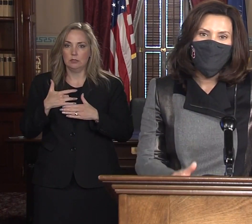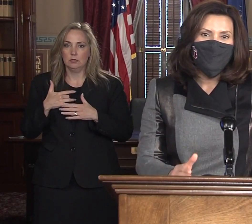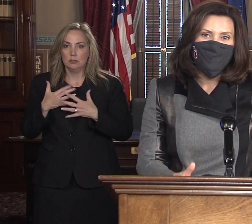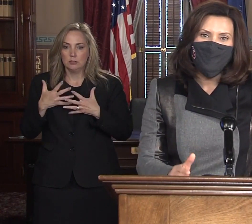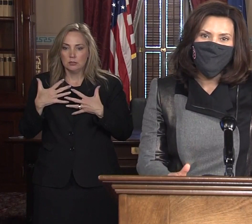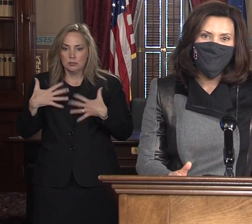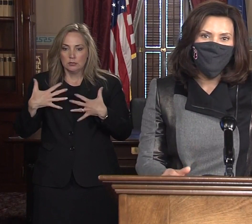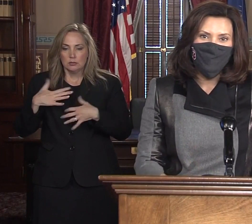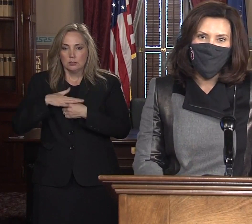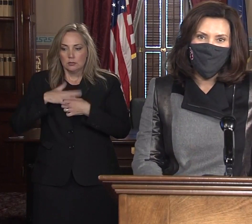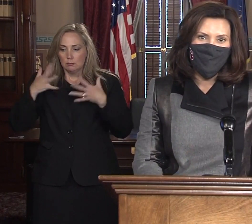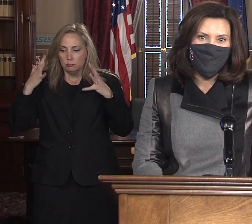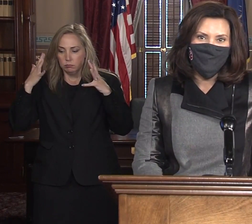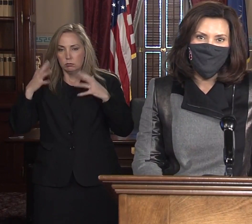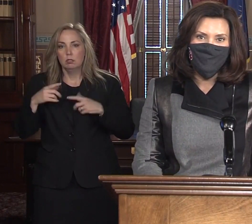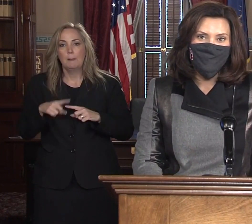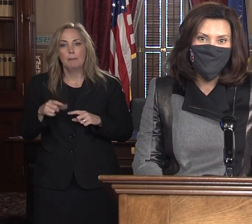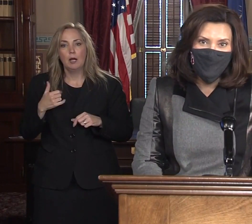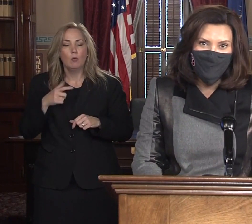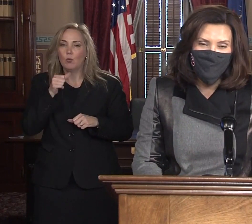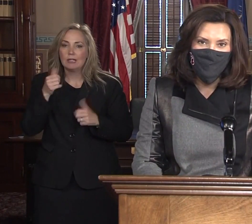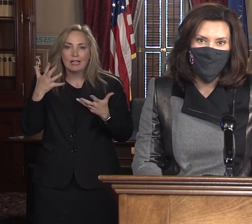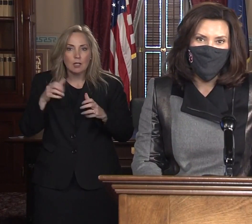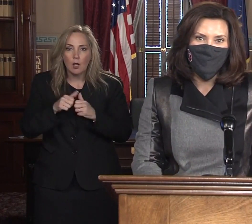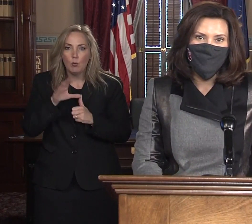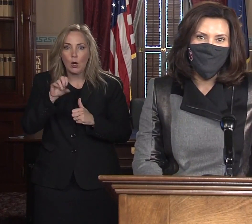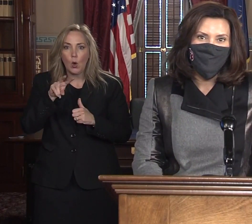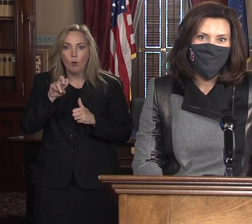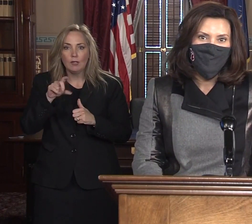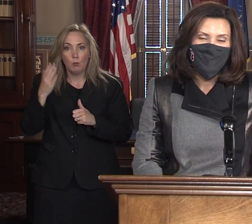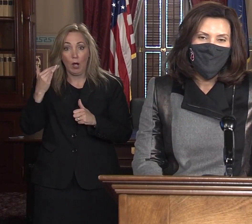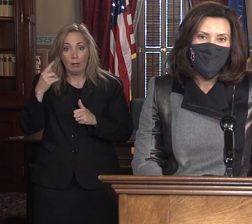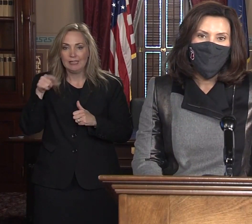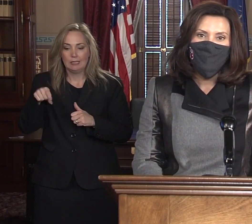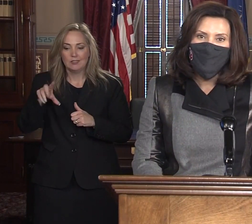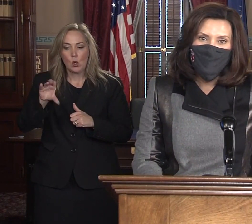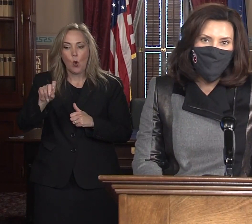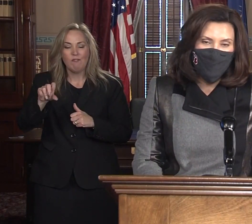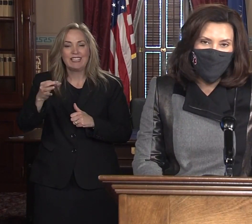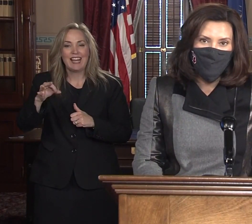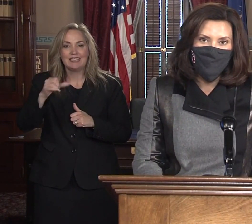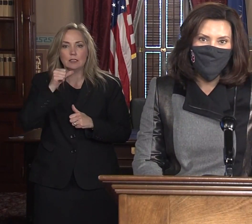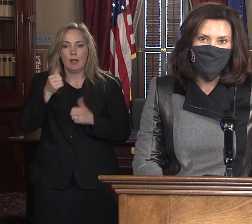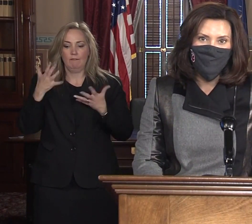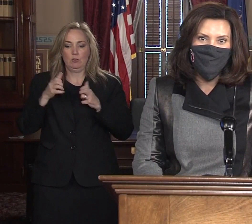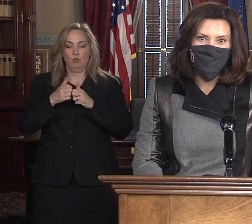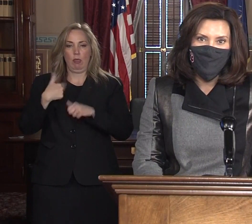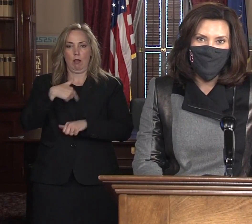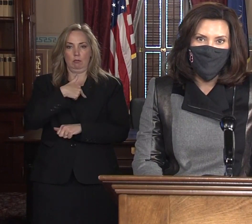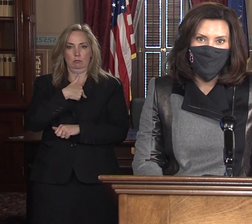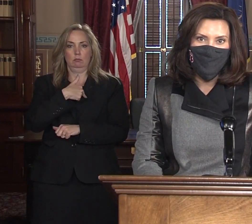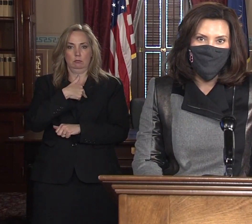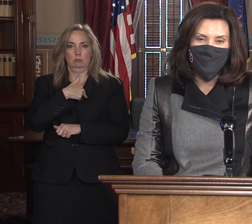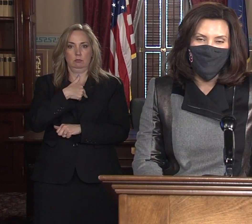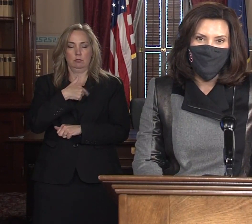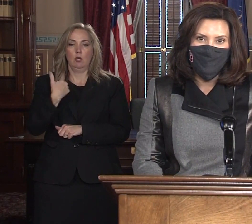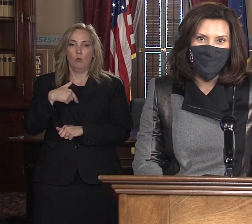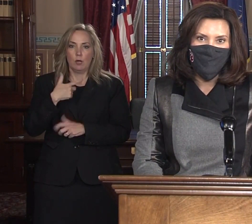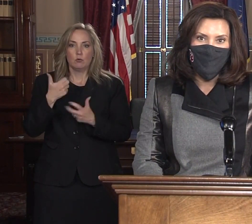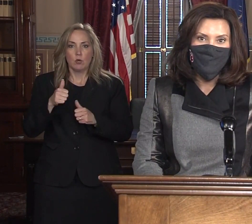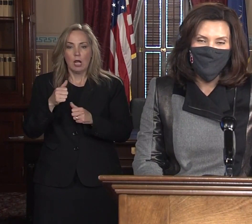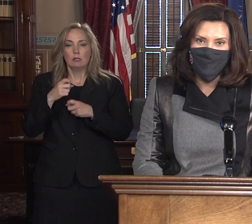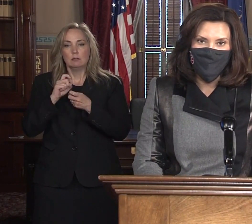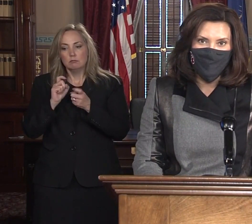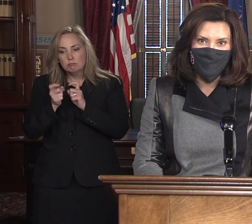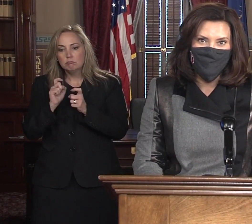And yet we are not done with COVID-19 because it's not done with us. We're making progress in terms of therapeutics and